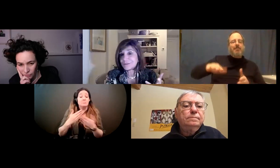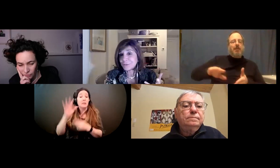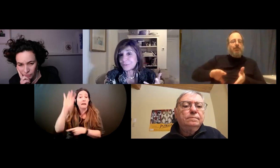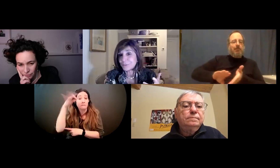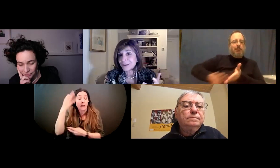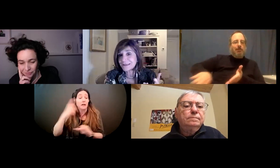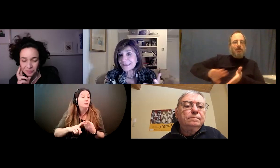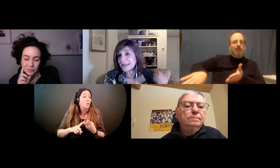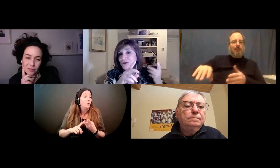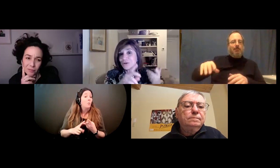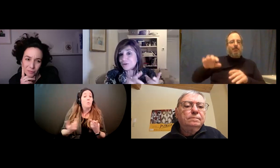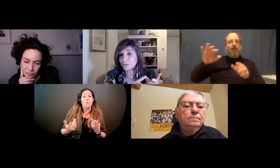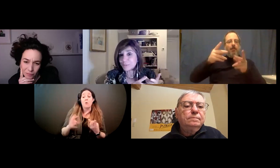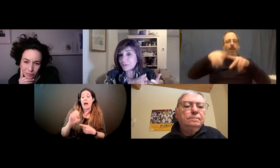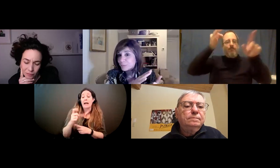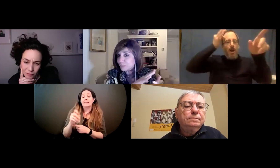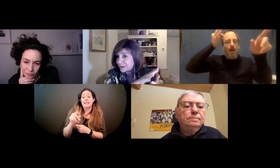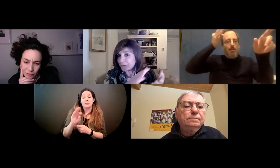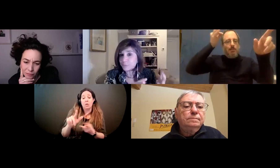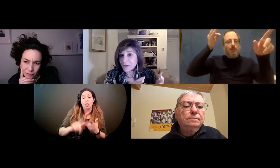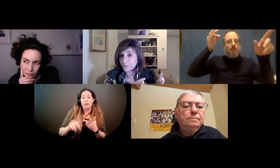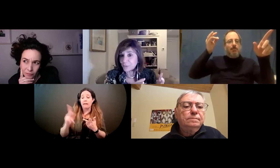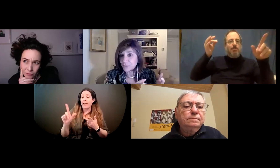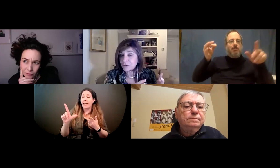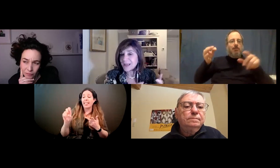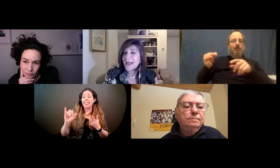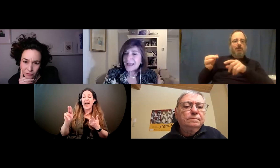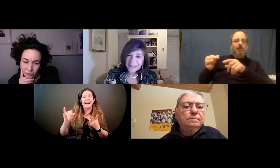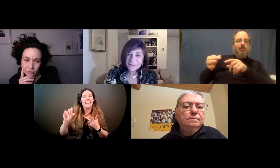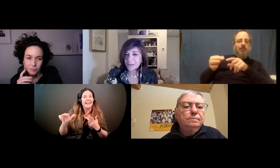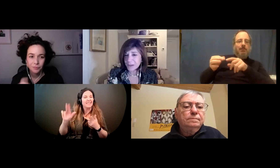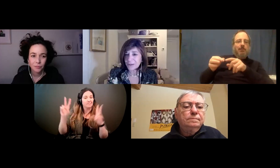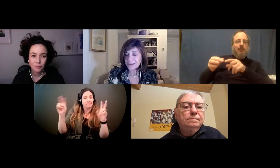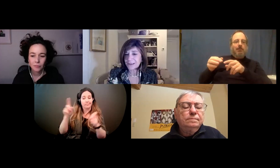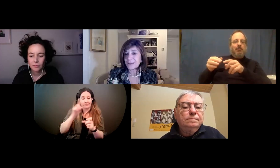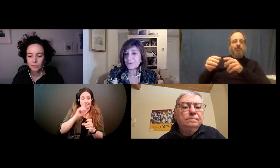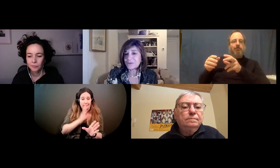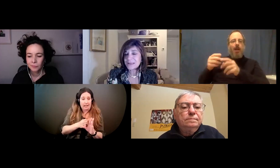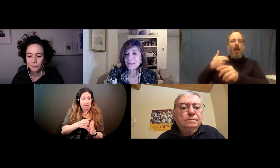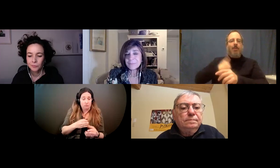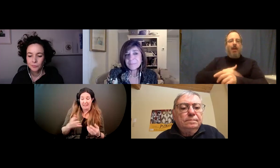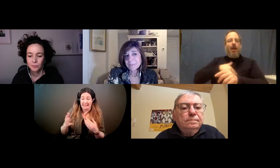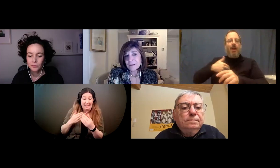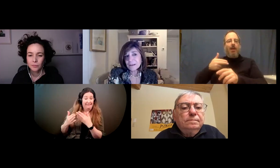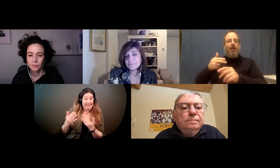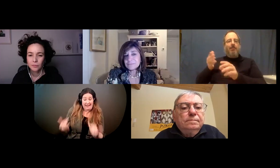or, existential, or really from around the world. And even in America now, there's